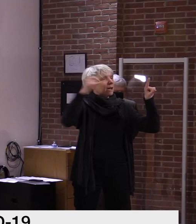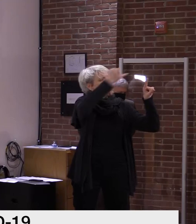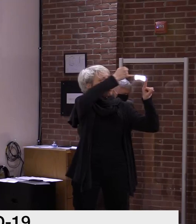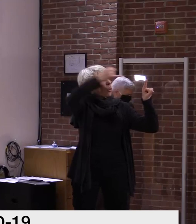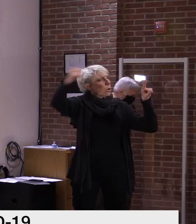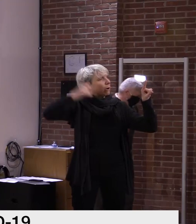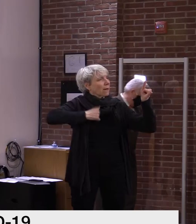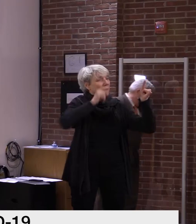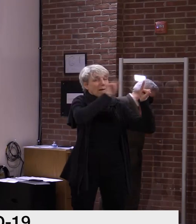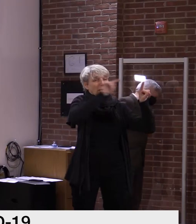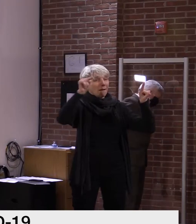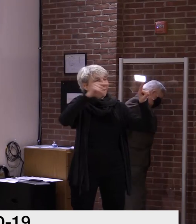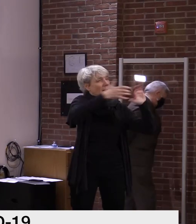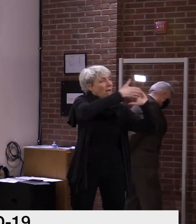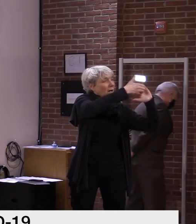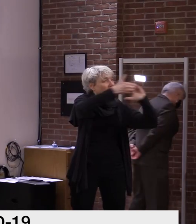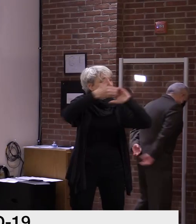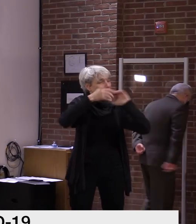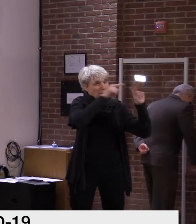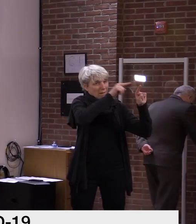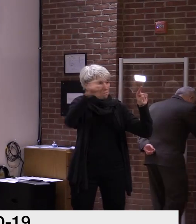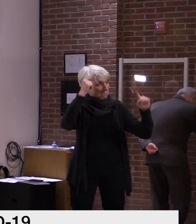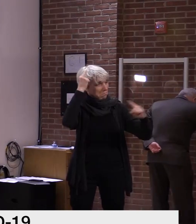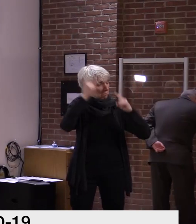to really try to